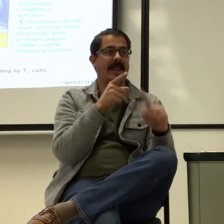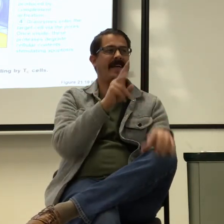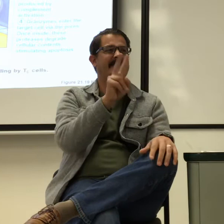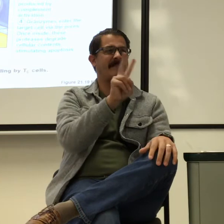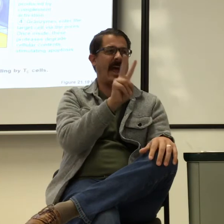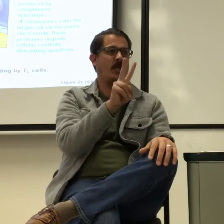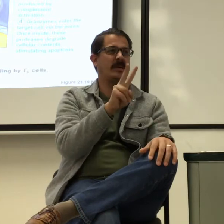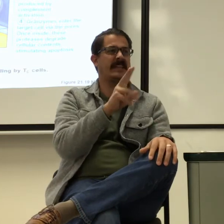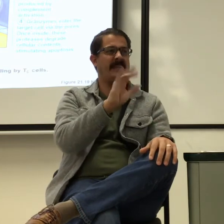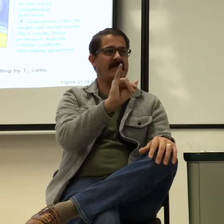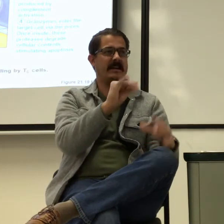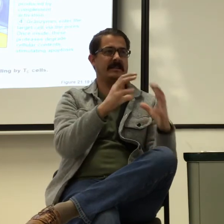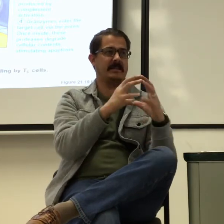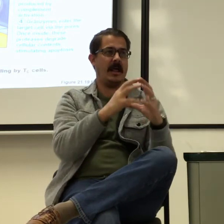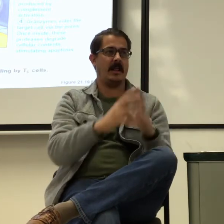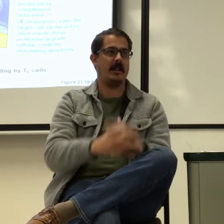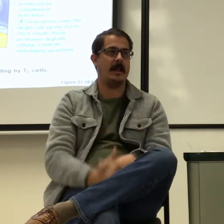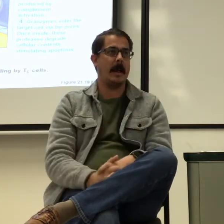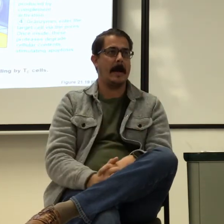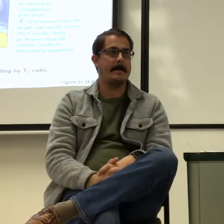virus-infected cells